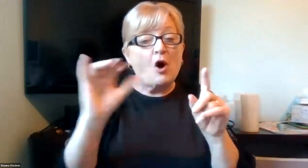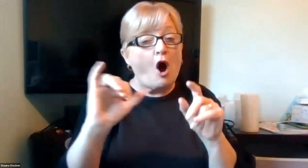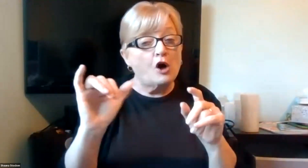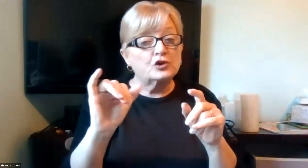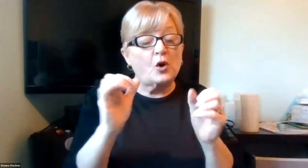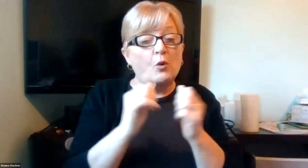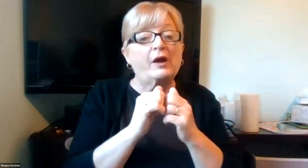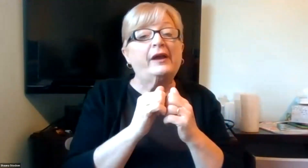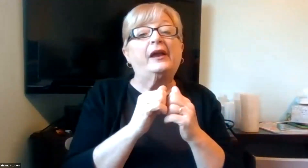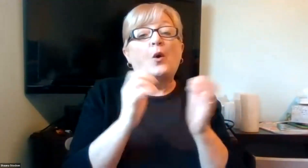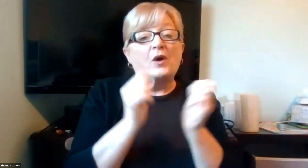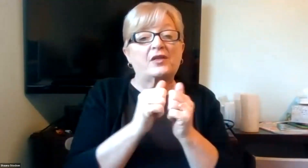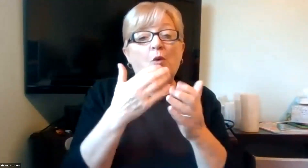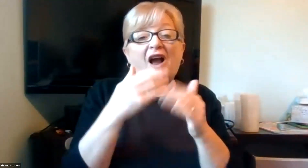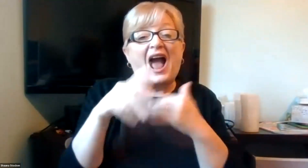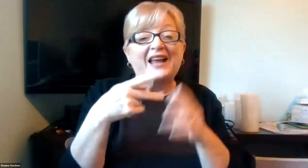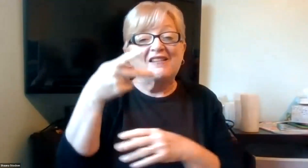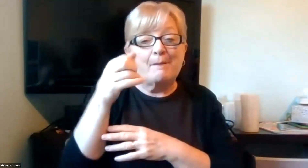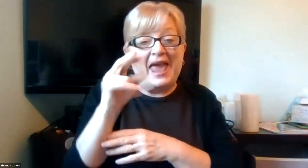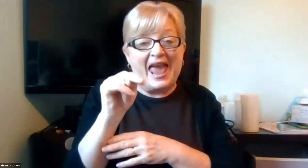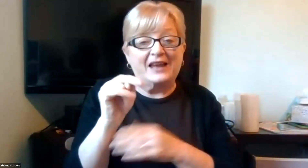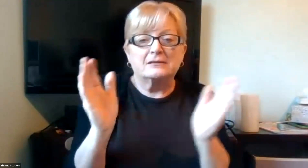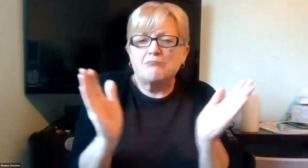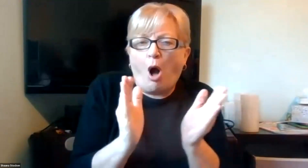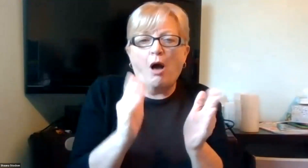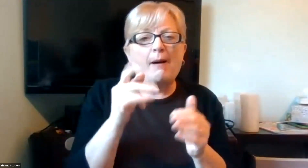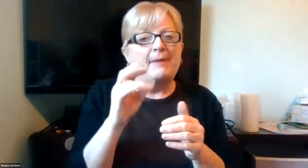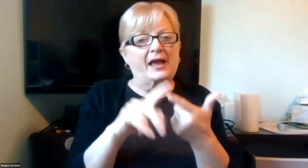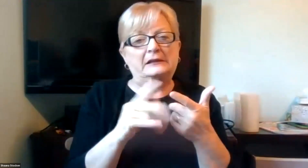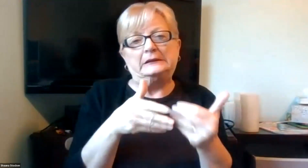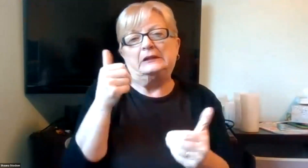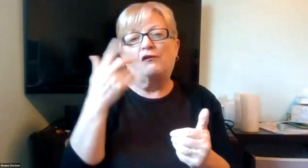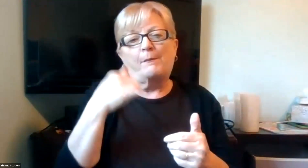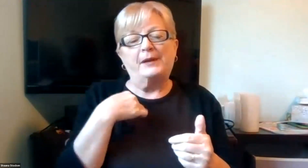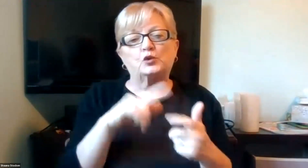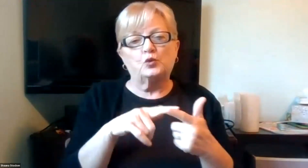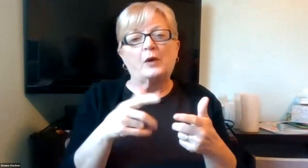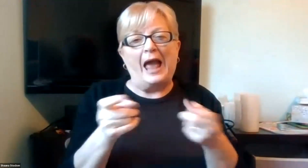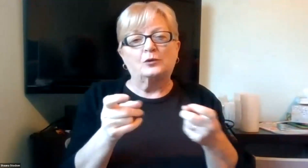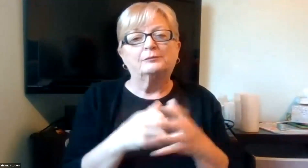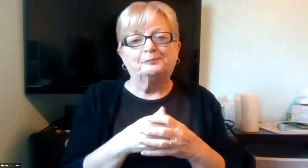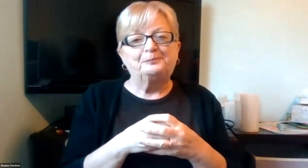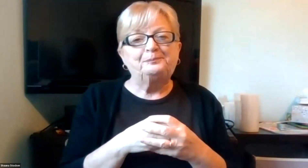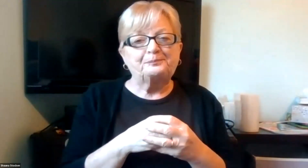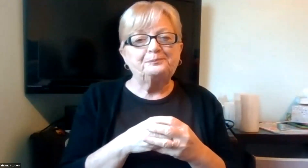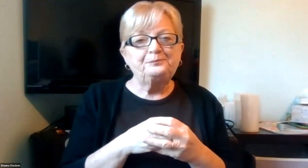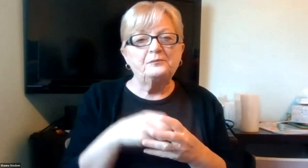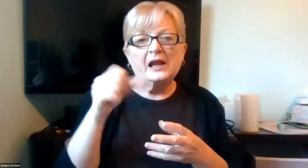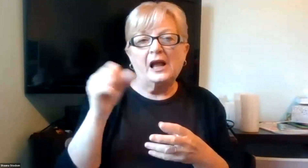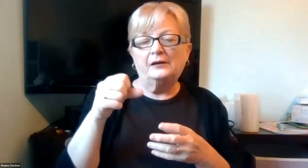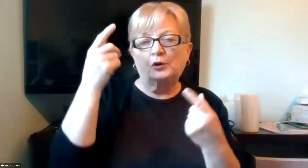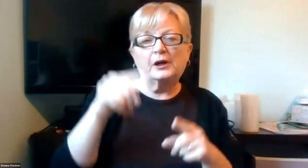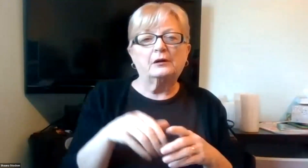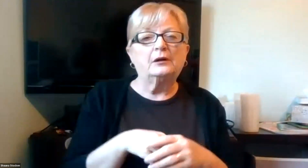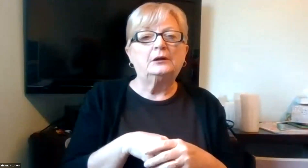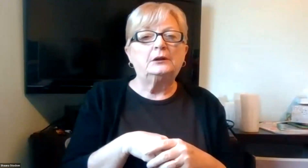difficult too. So even just the compactness of it is helpful. I agree. I'm having a